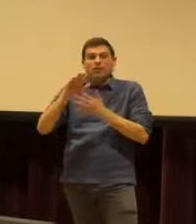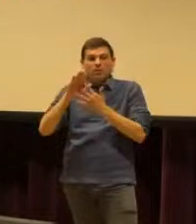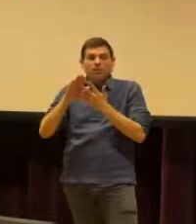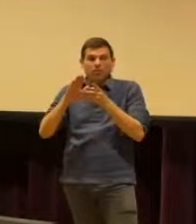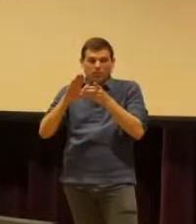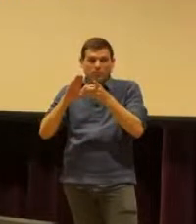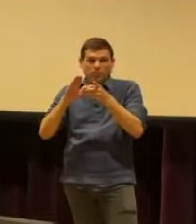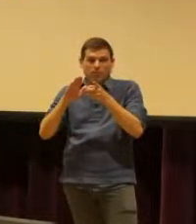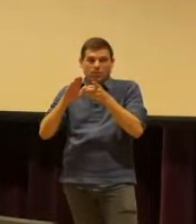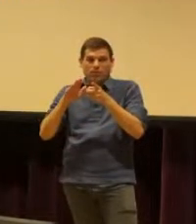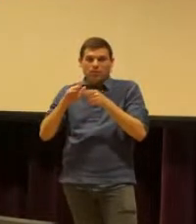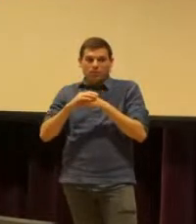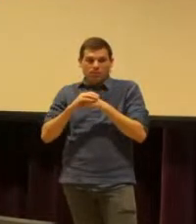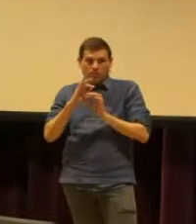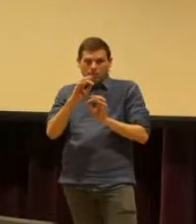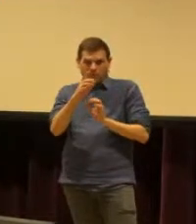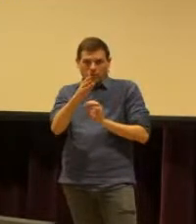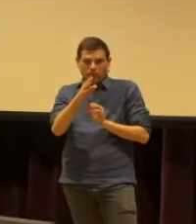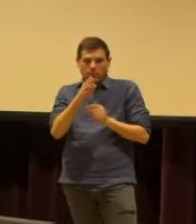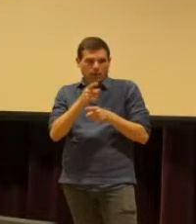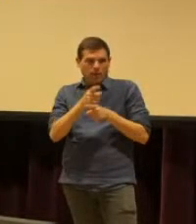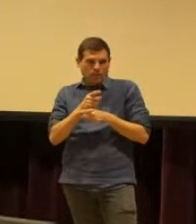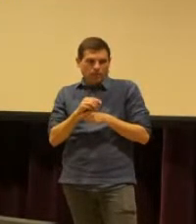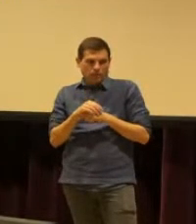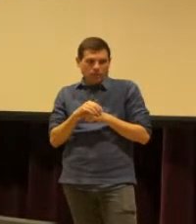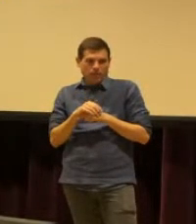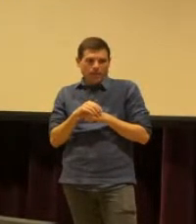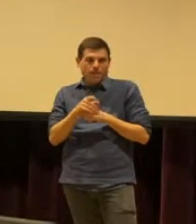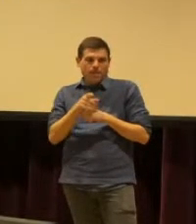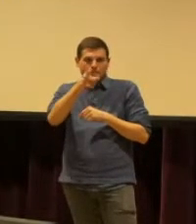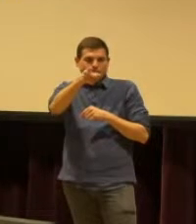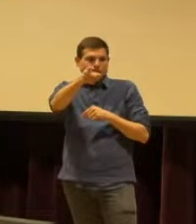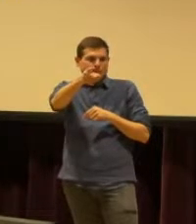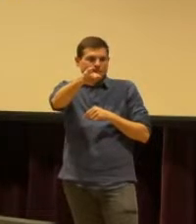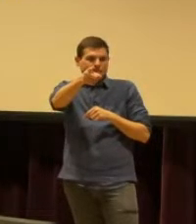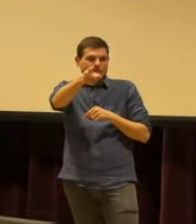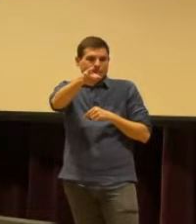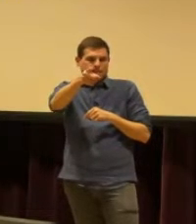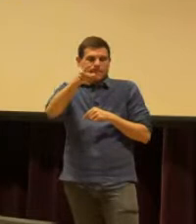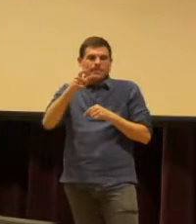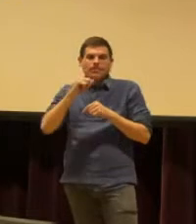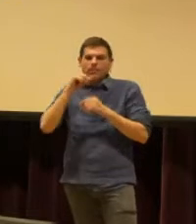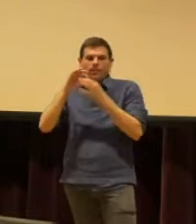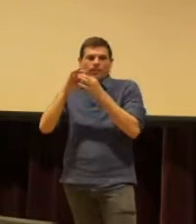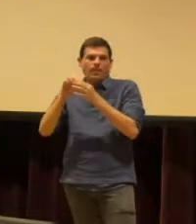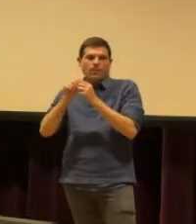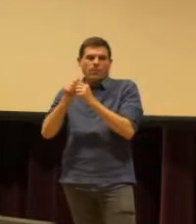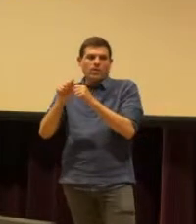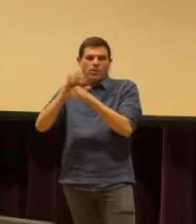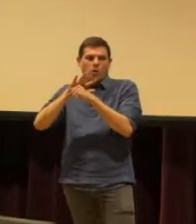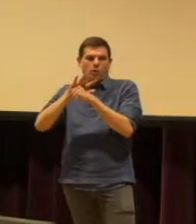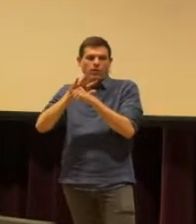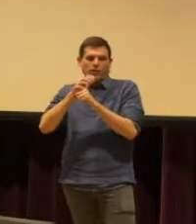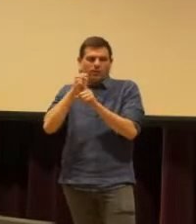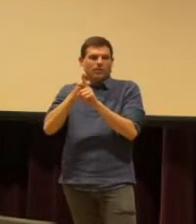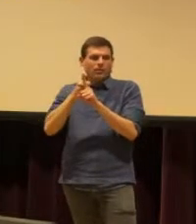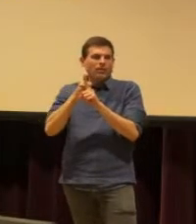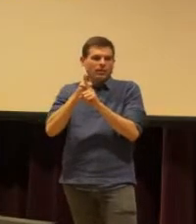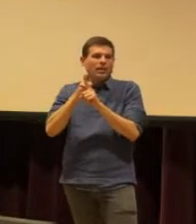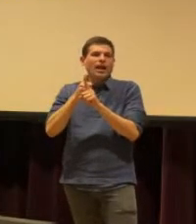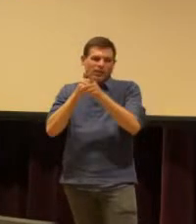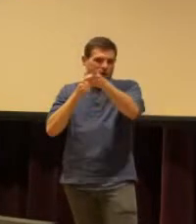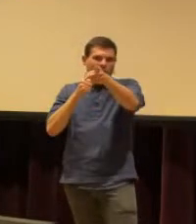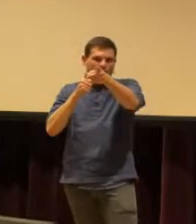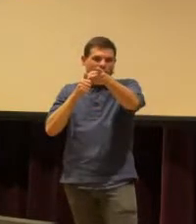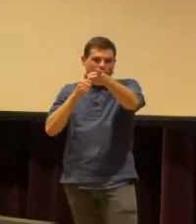recently opened, but I don't think that was in direct response to the COVID-19 pandemic. What the city should have done was had targeted outreach